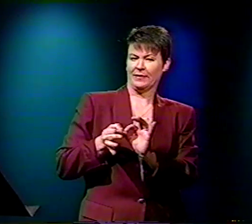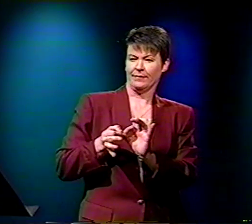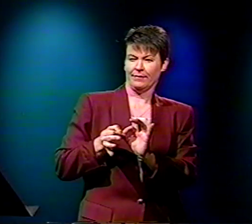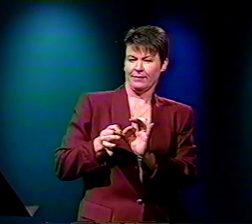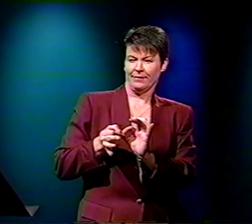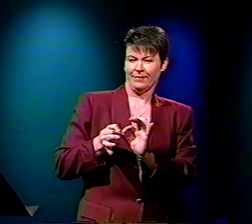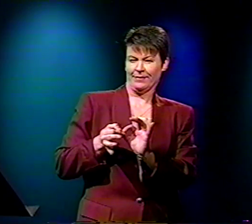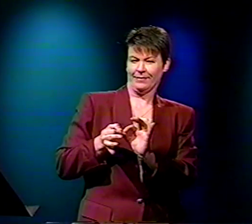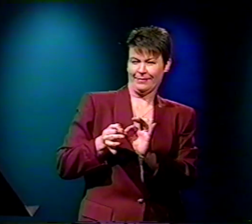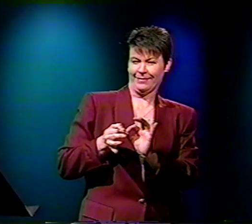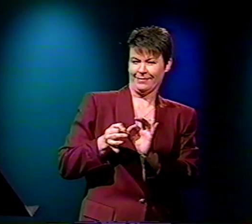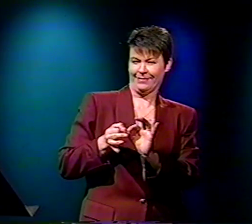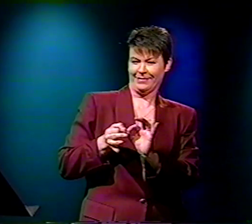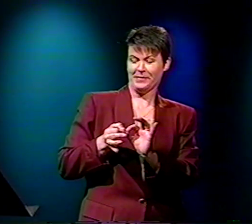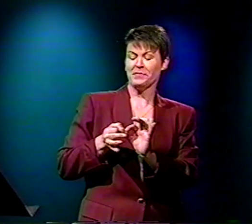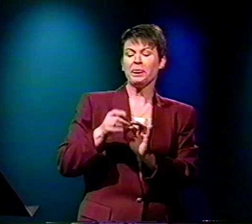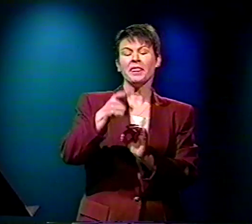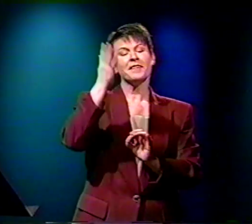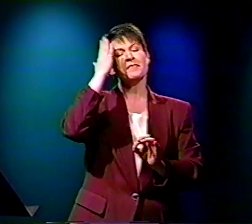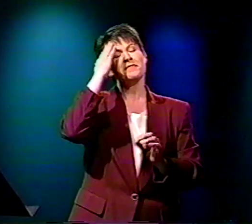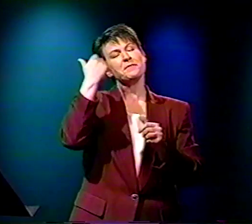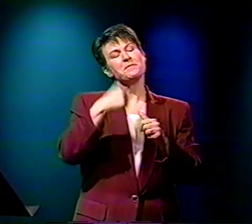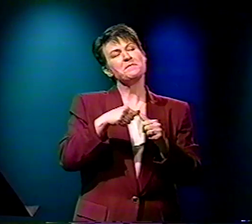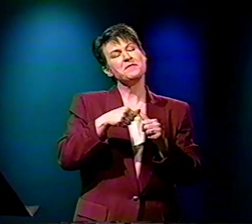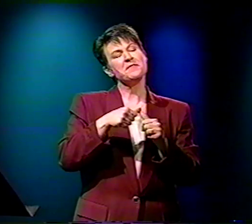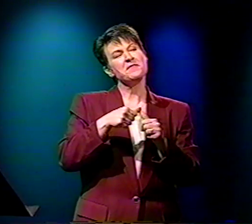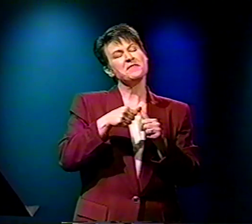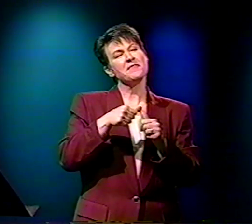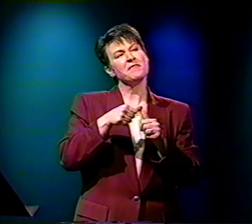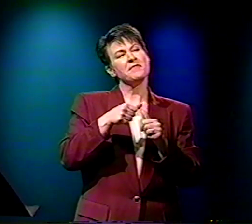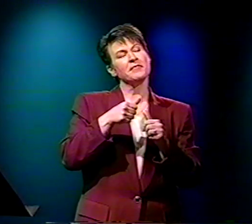I'd like to talk a little bit about a term that I call backdraft of interpreting.